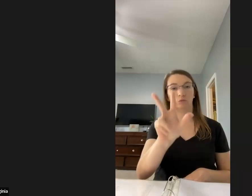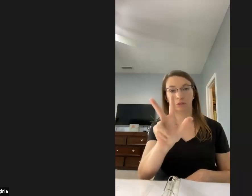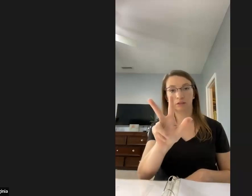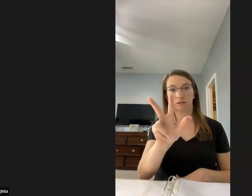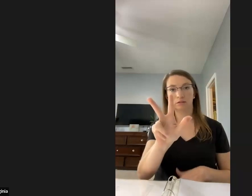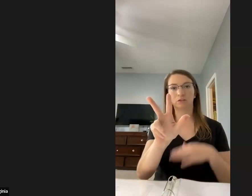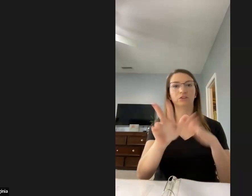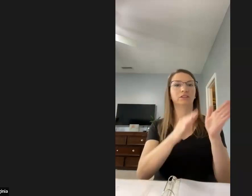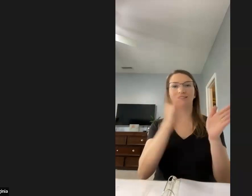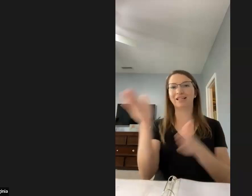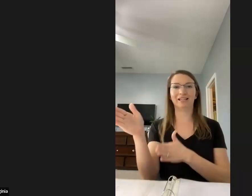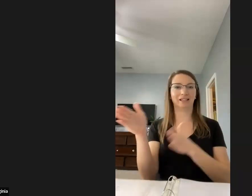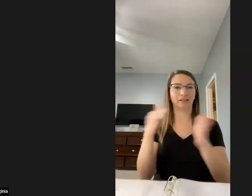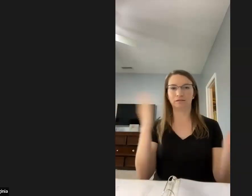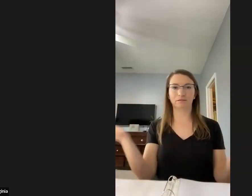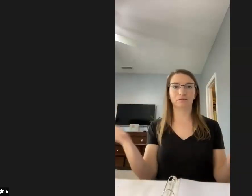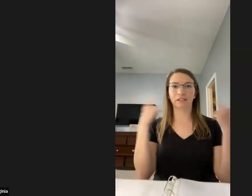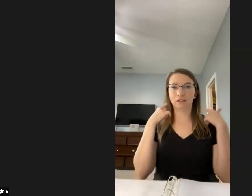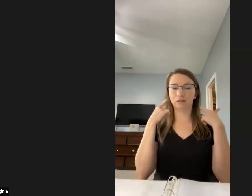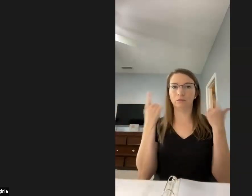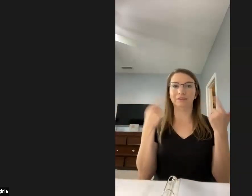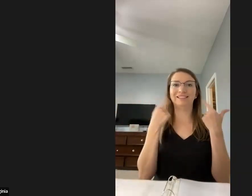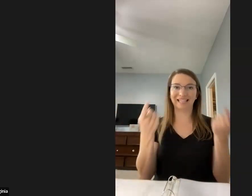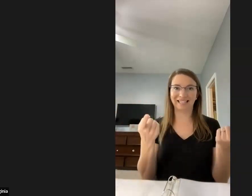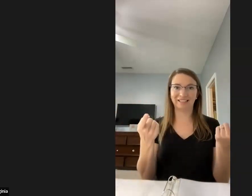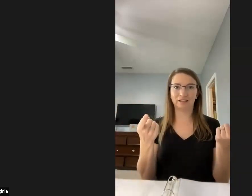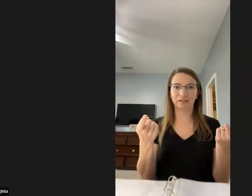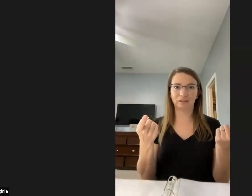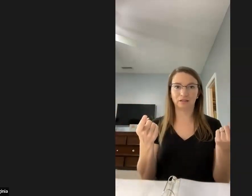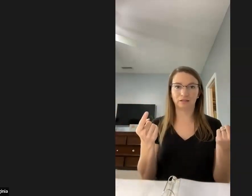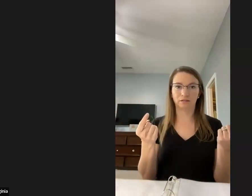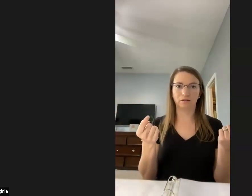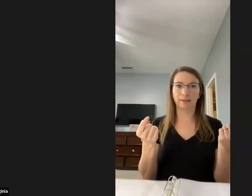253. You're just going to sign it like you would say it. Okay.